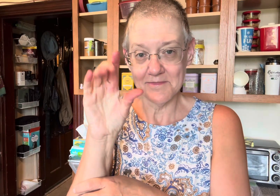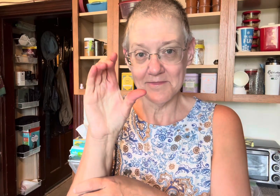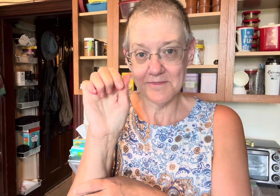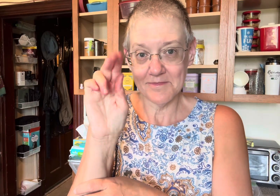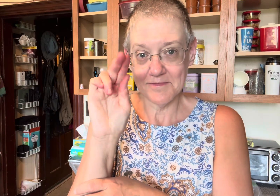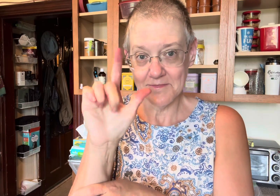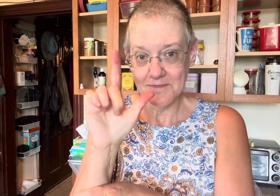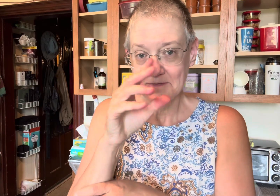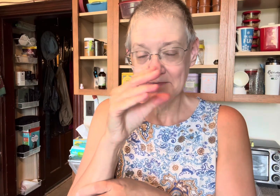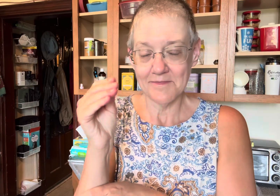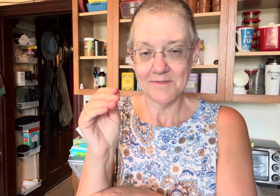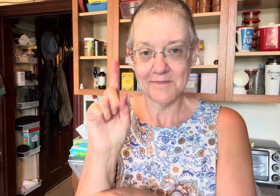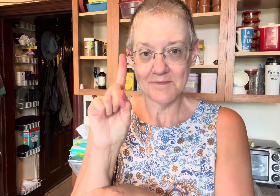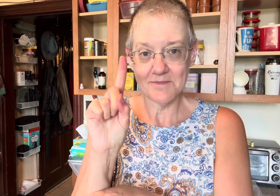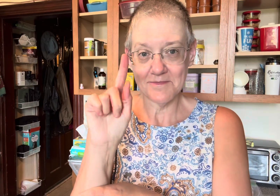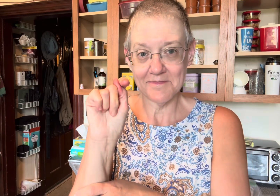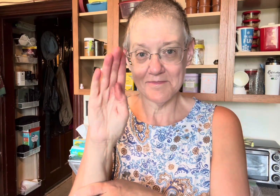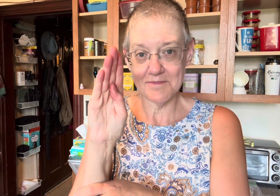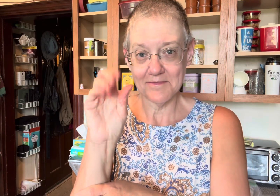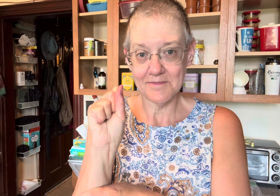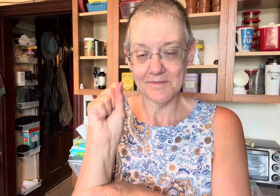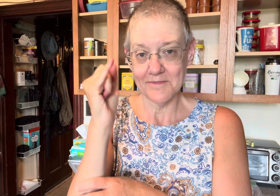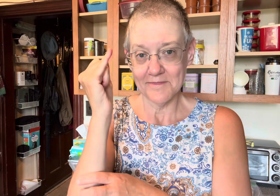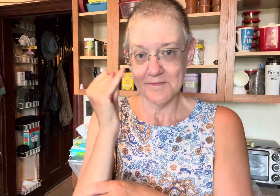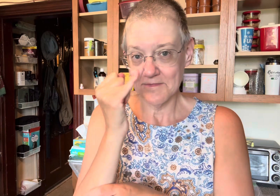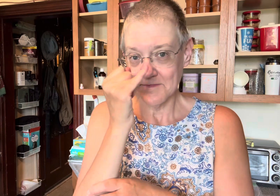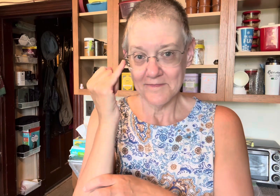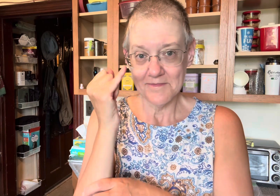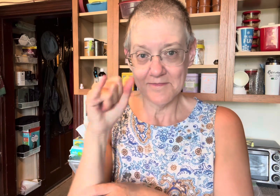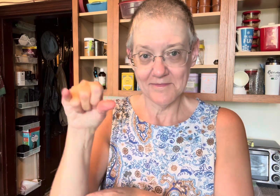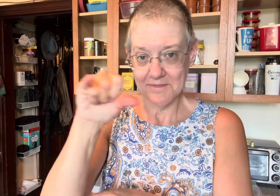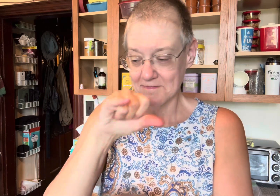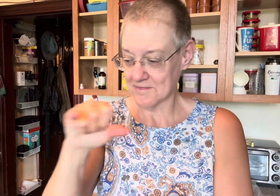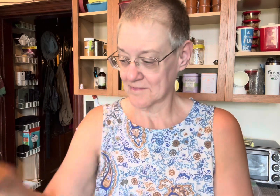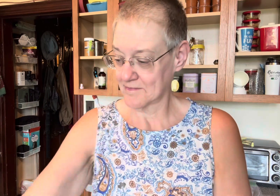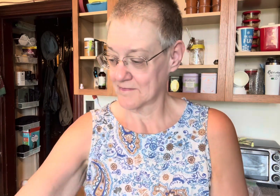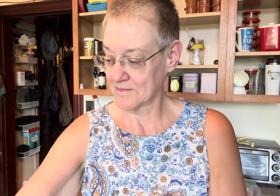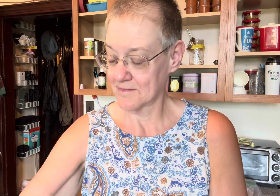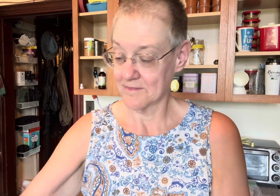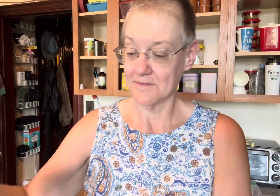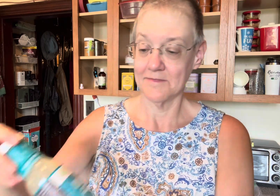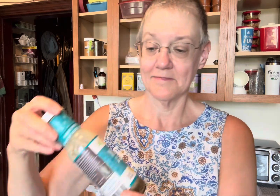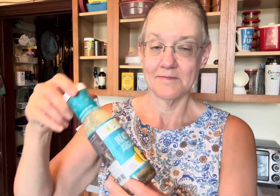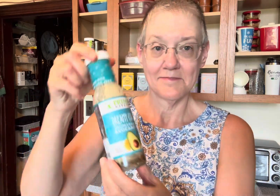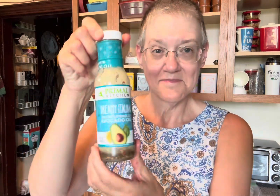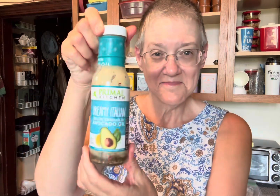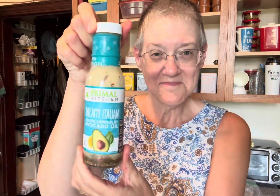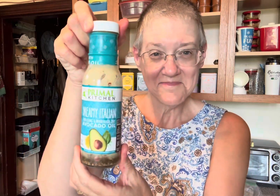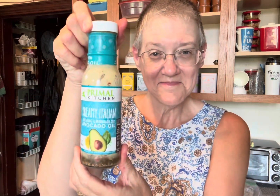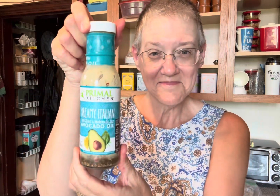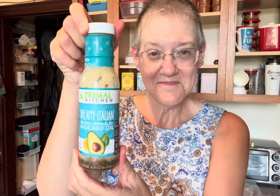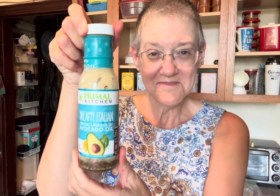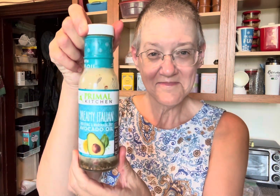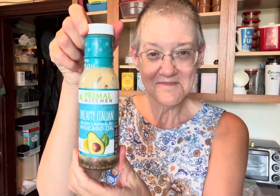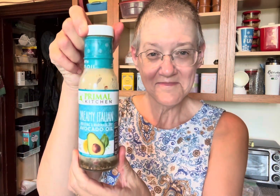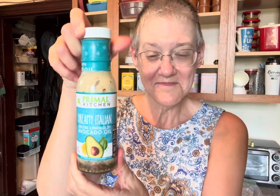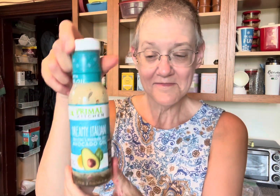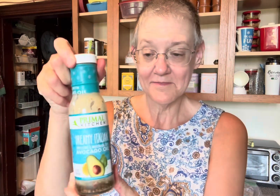10 grams of cauliflower with 1 tablespoon of Italian dressing.